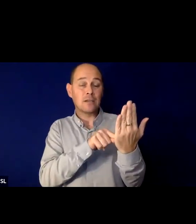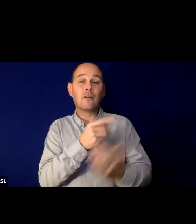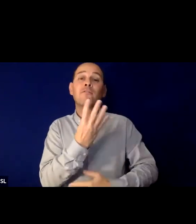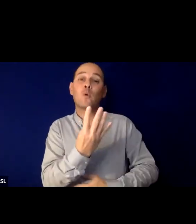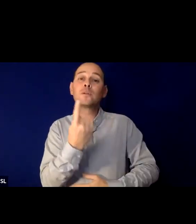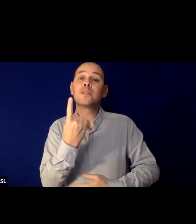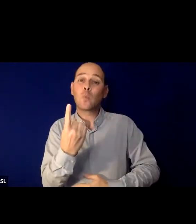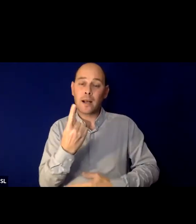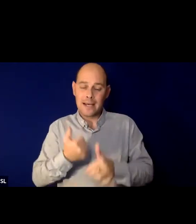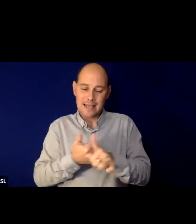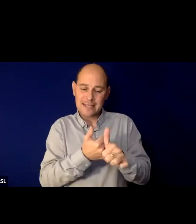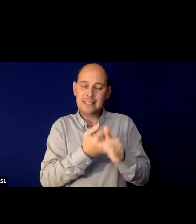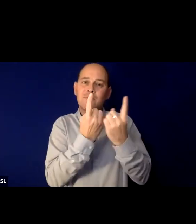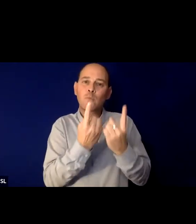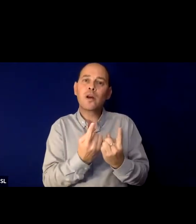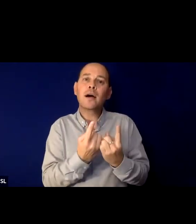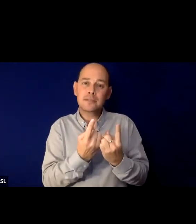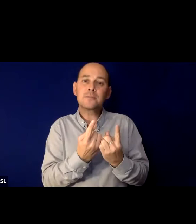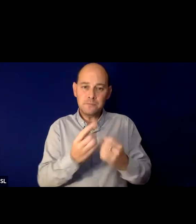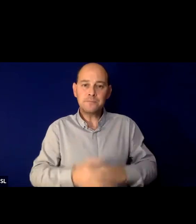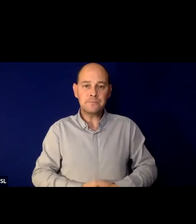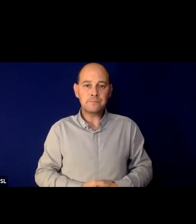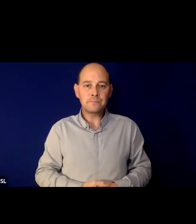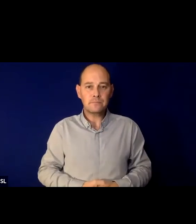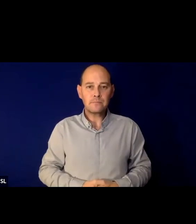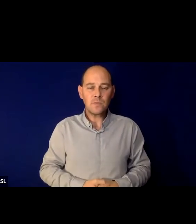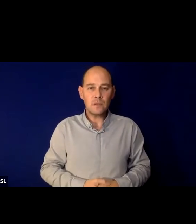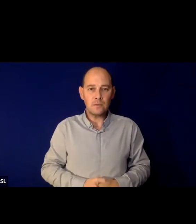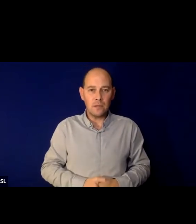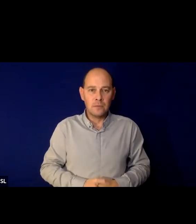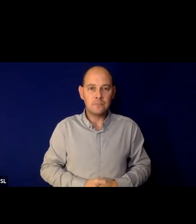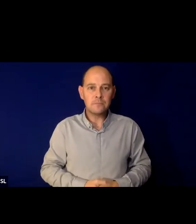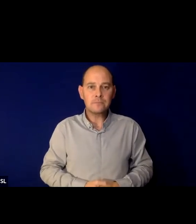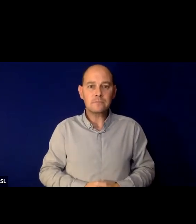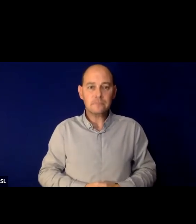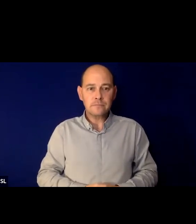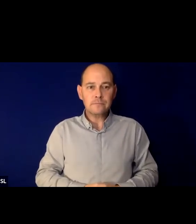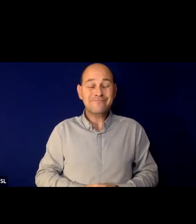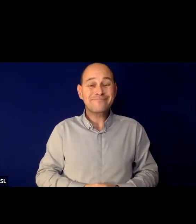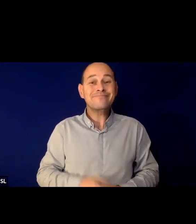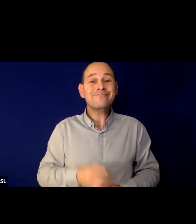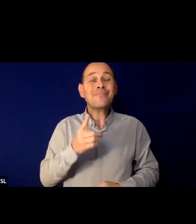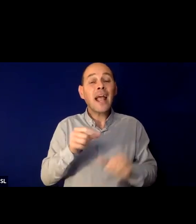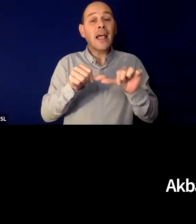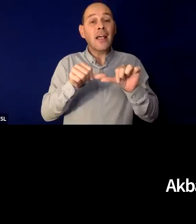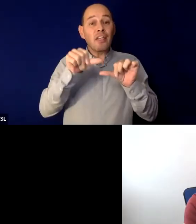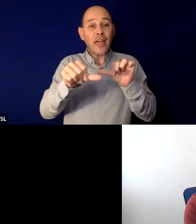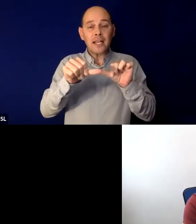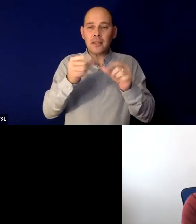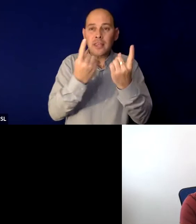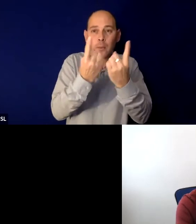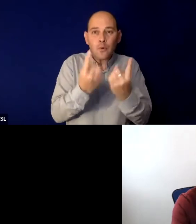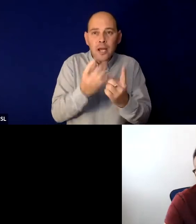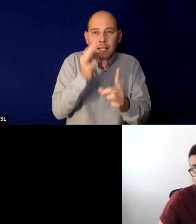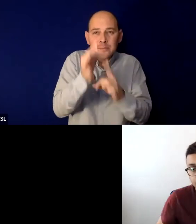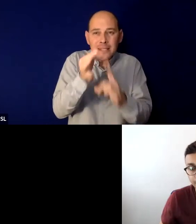of assistive product list. After we developed that one, we started developing a product specification for this